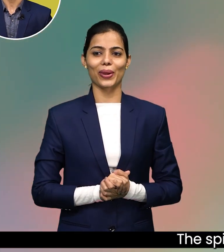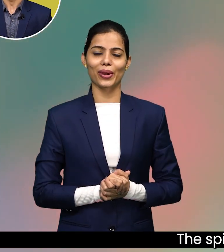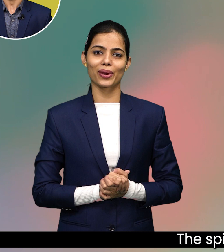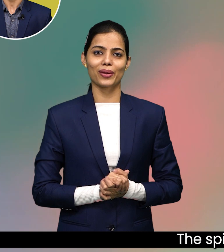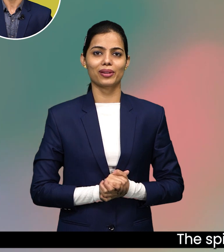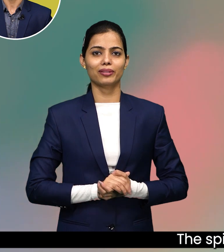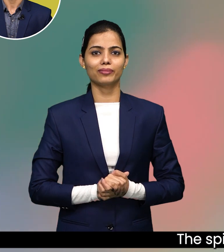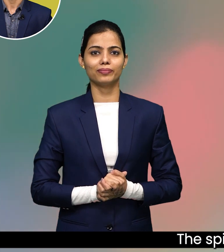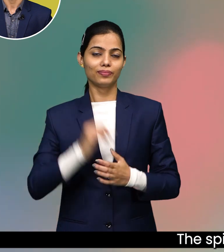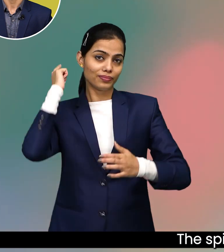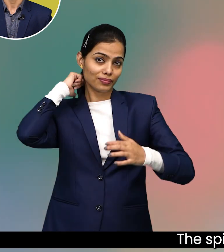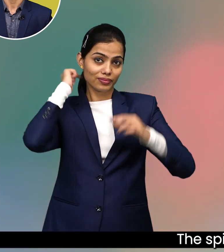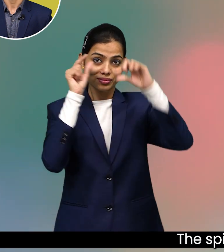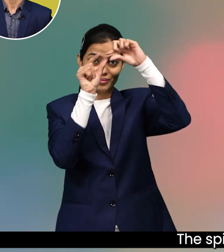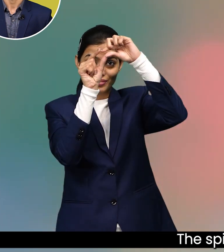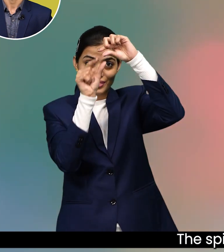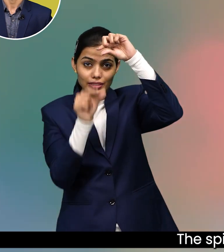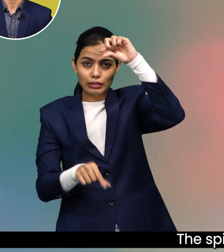The spinal nerves